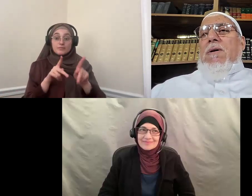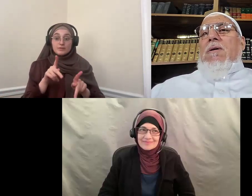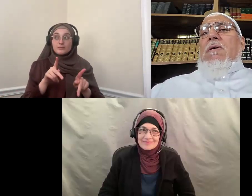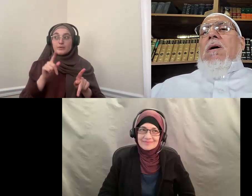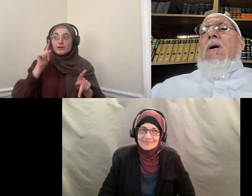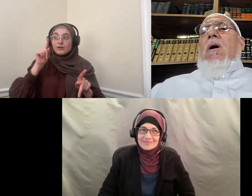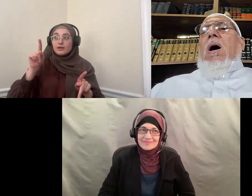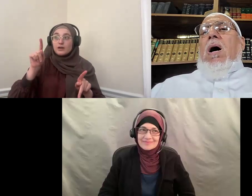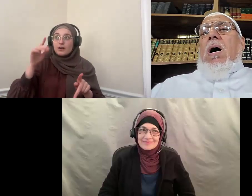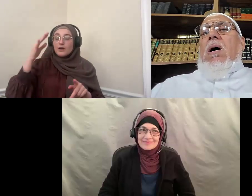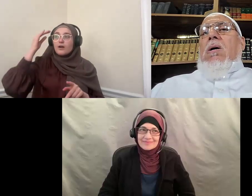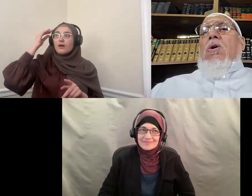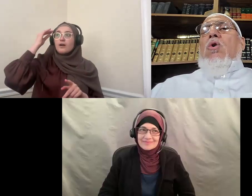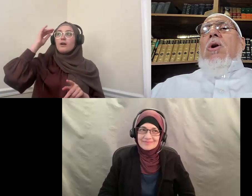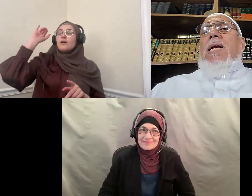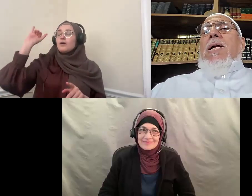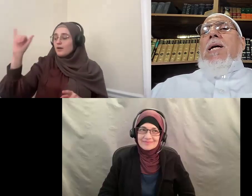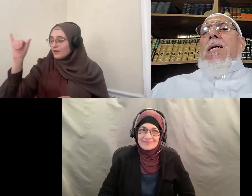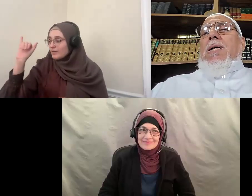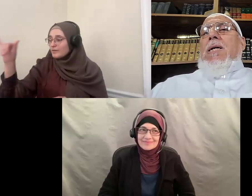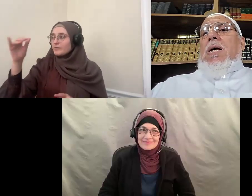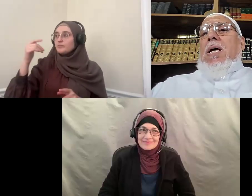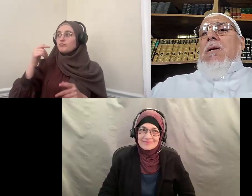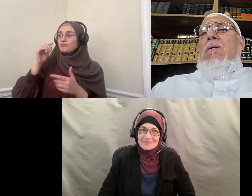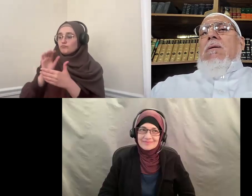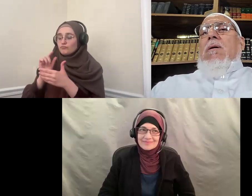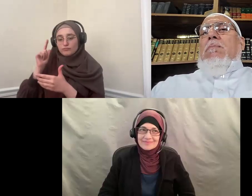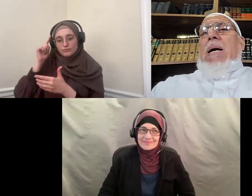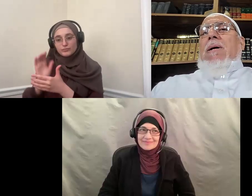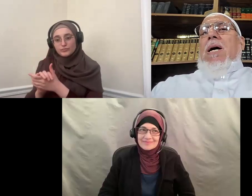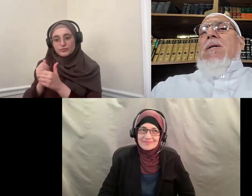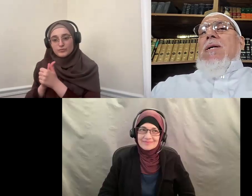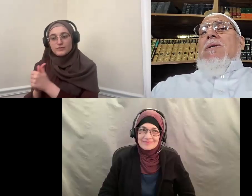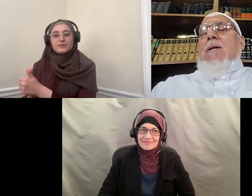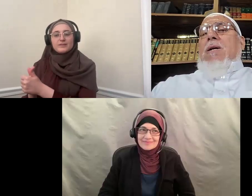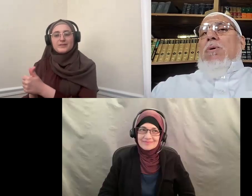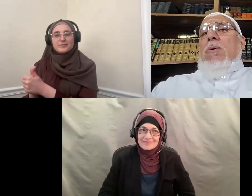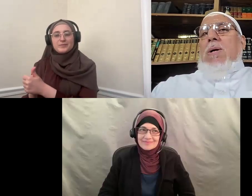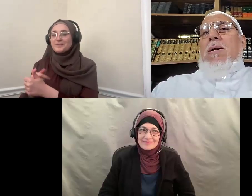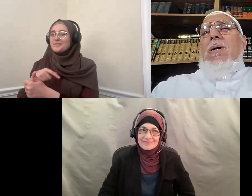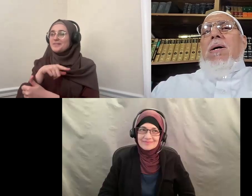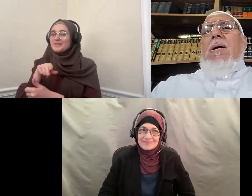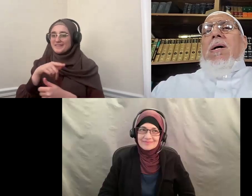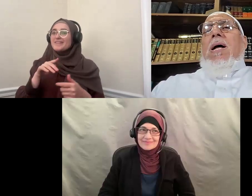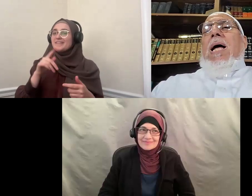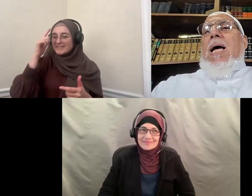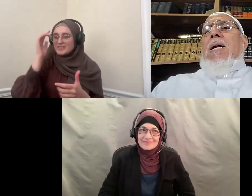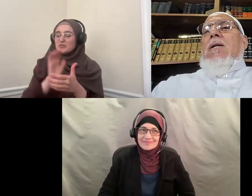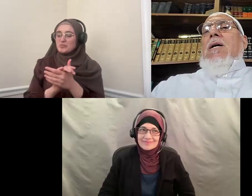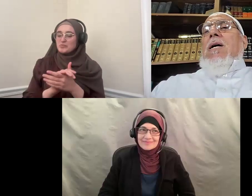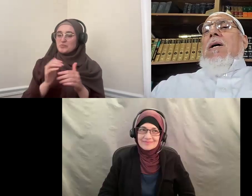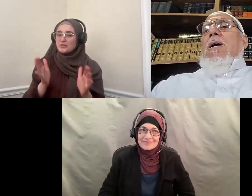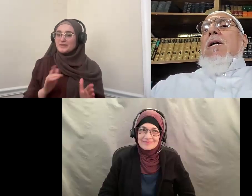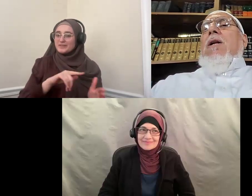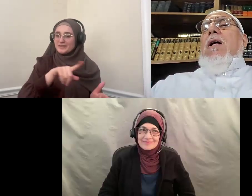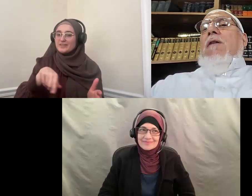life are already in paradises in plural